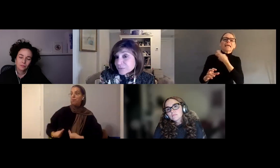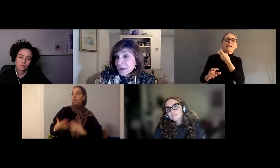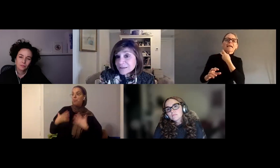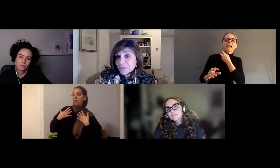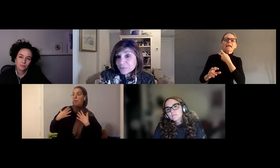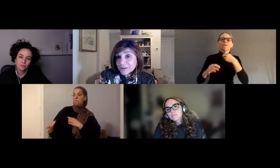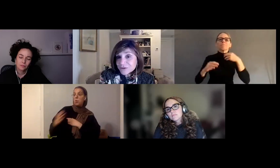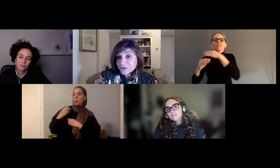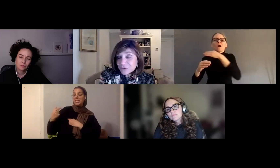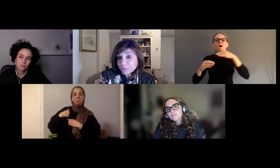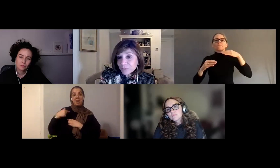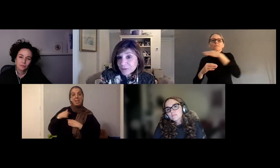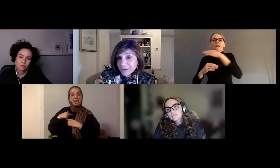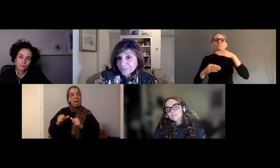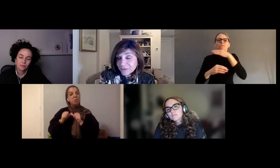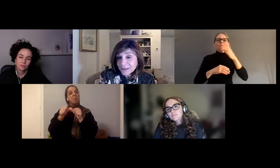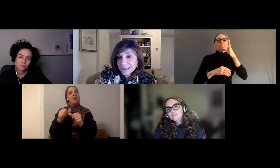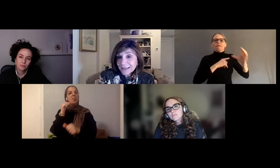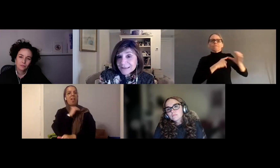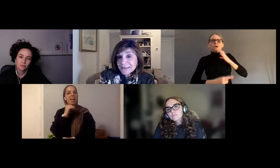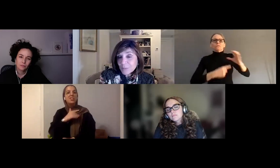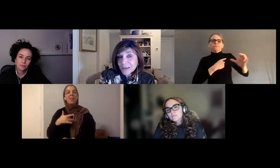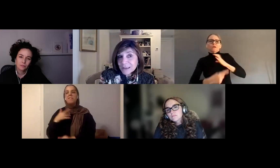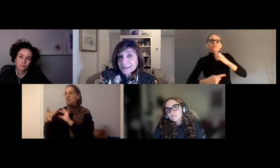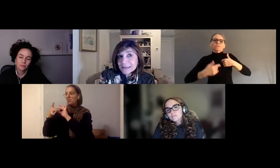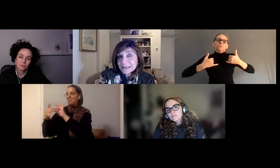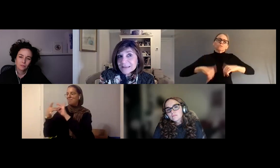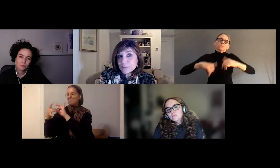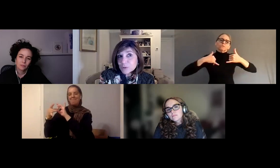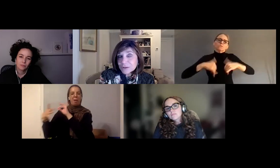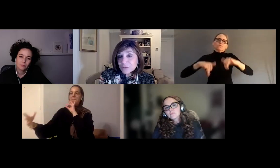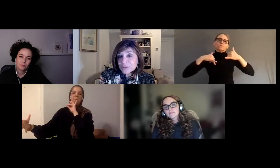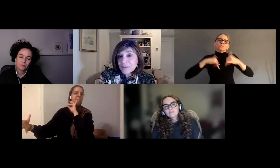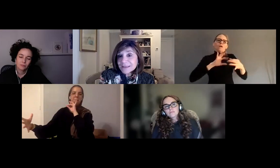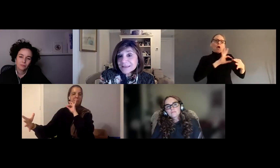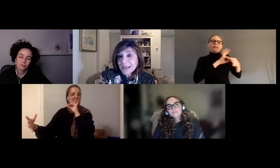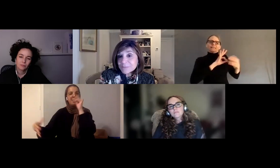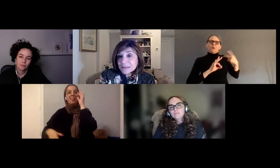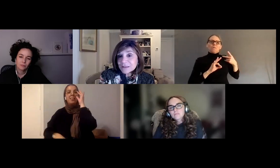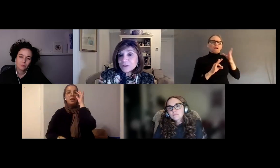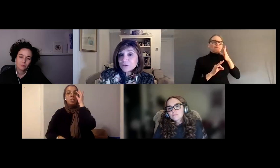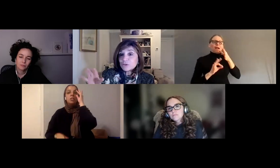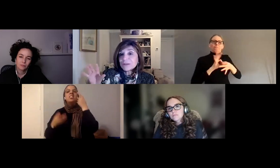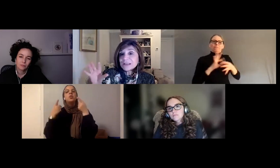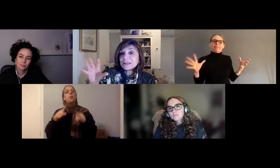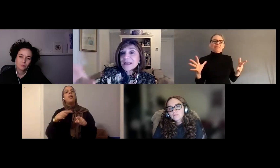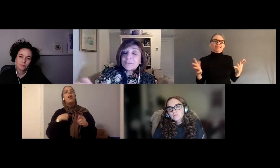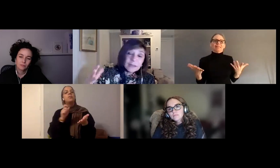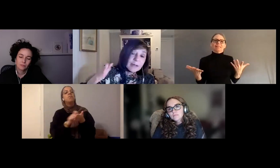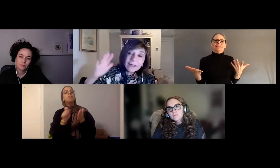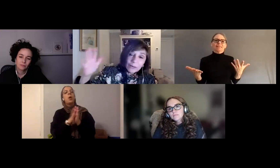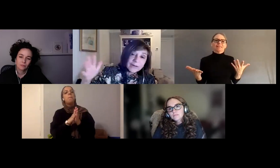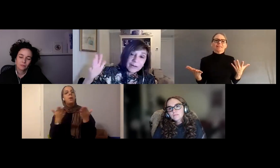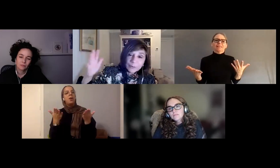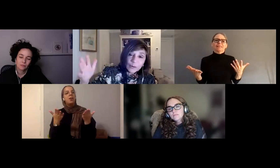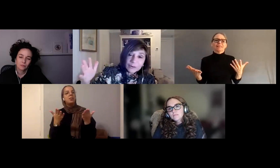really undermined our relationship through her life. And in some ways, this book was my attempt to reclaim,